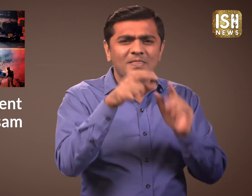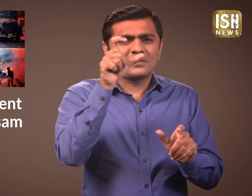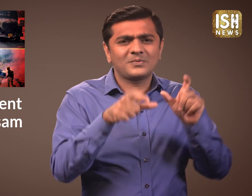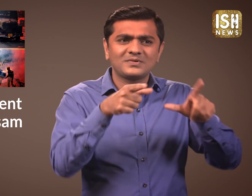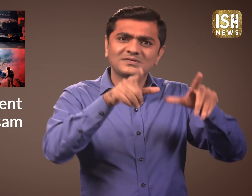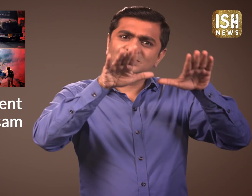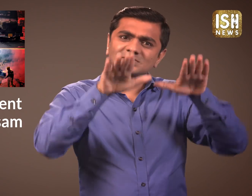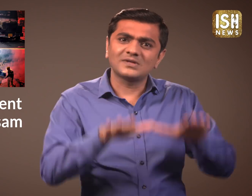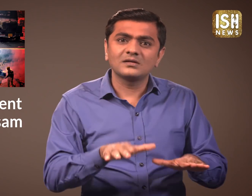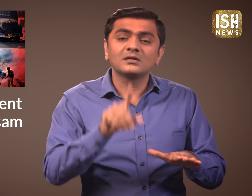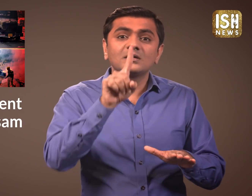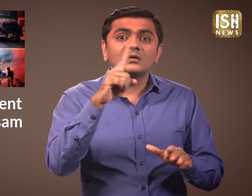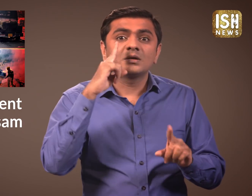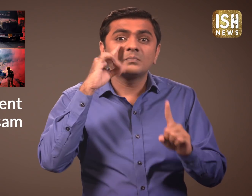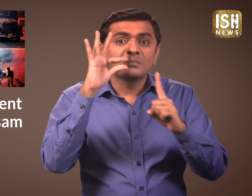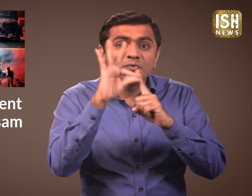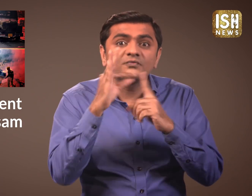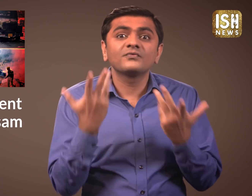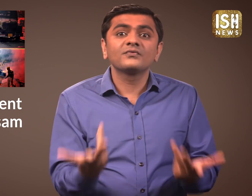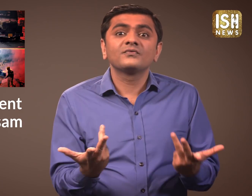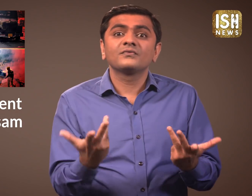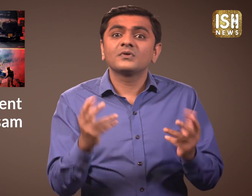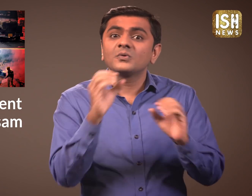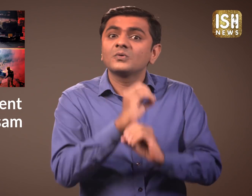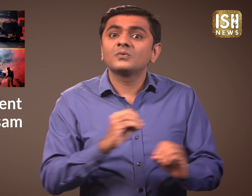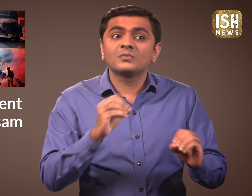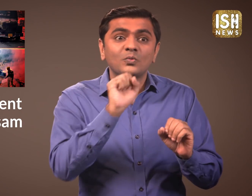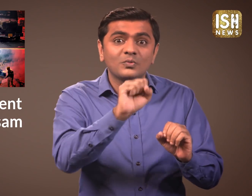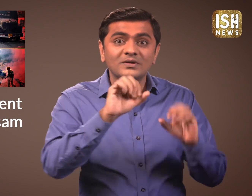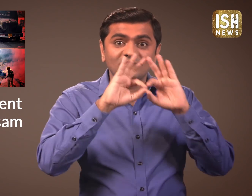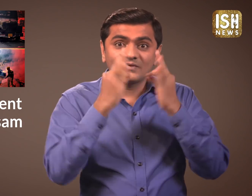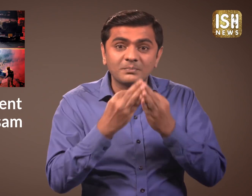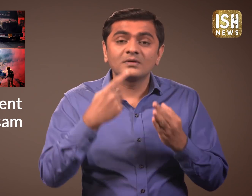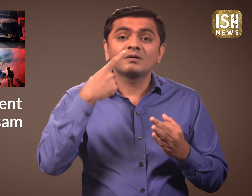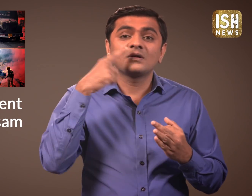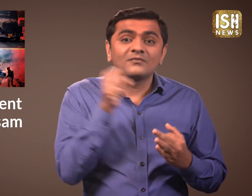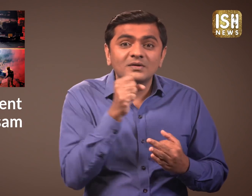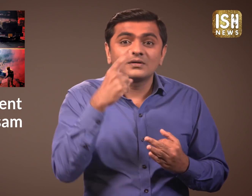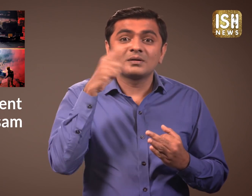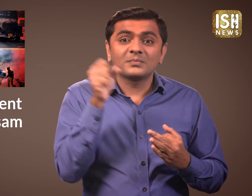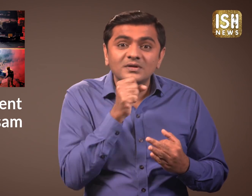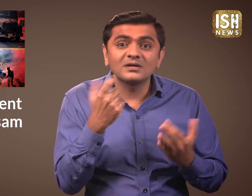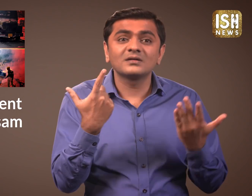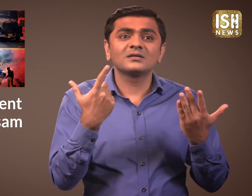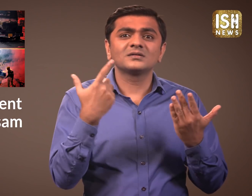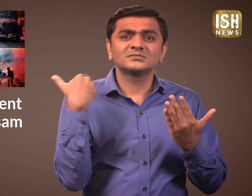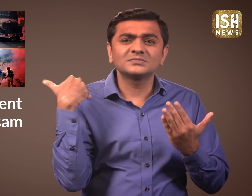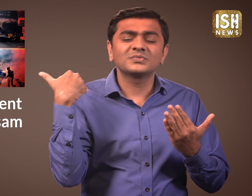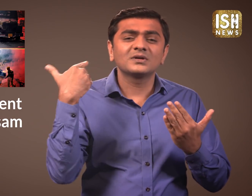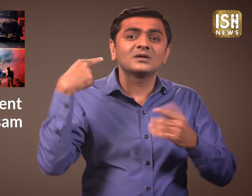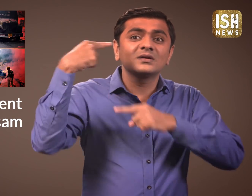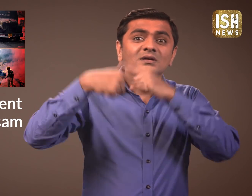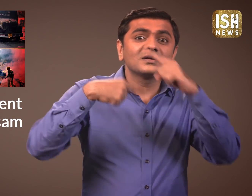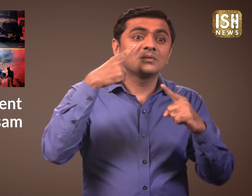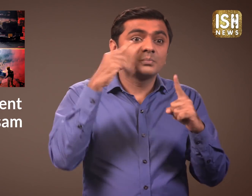stay. But many did not have proof to prove that they were related to people who came during that